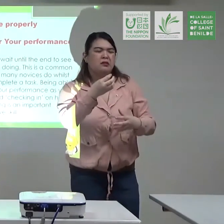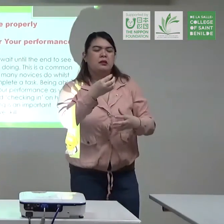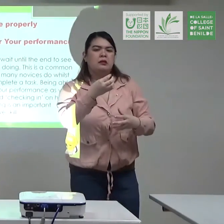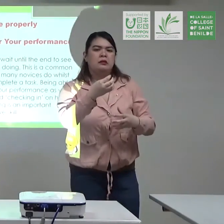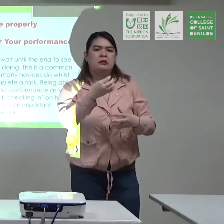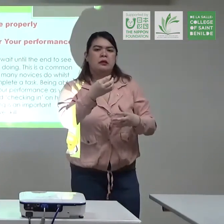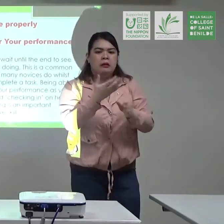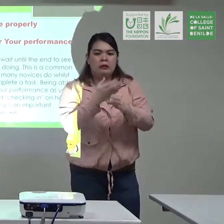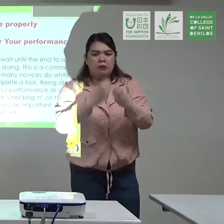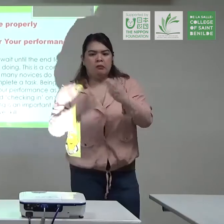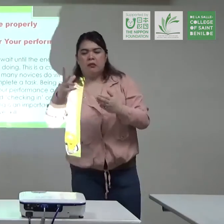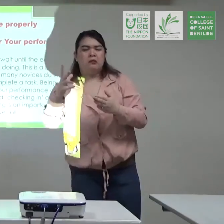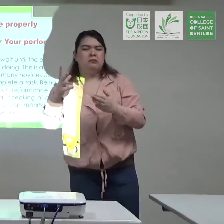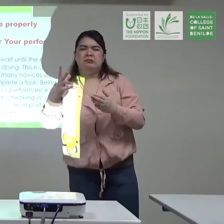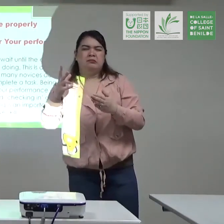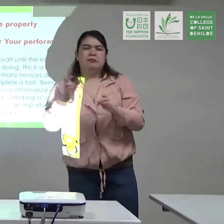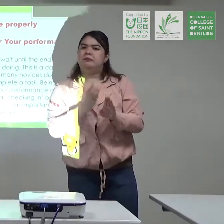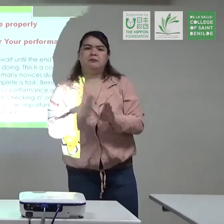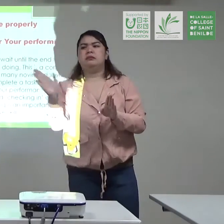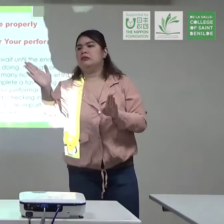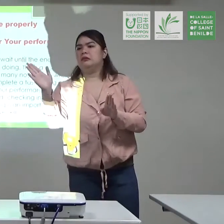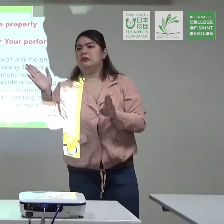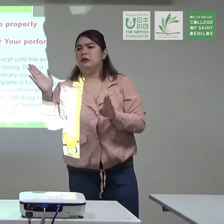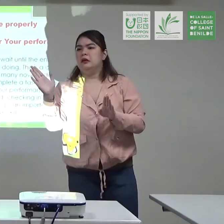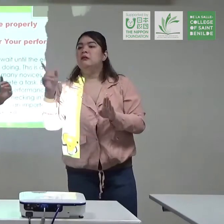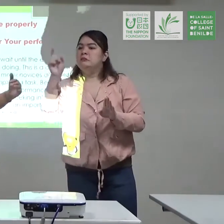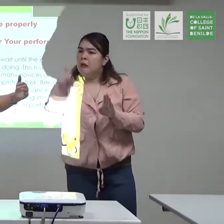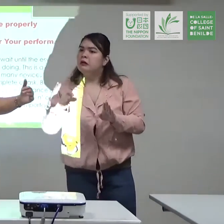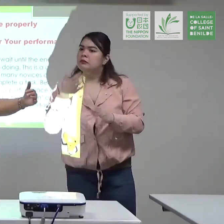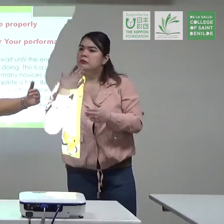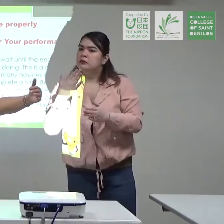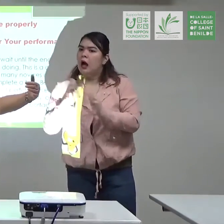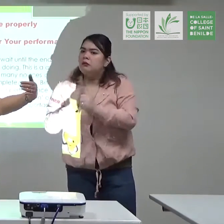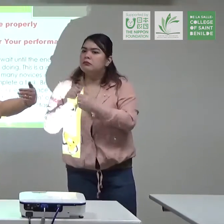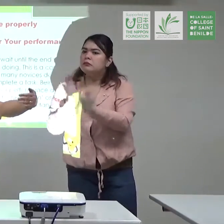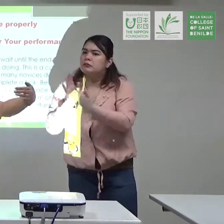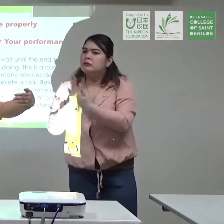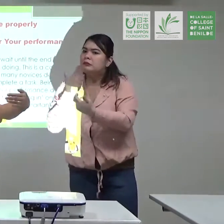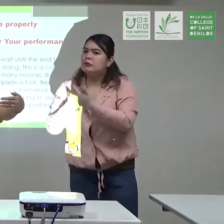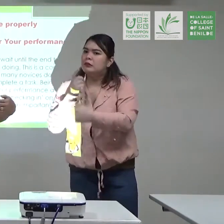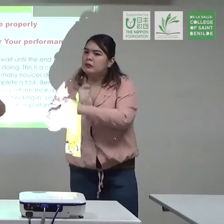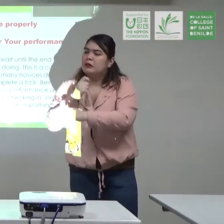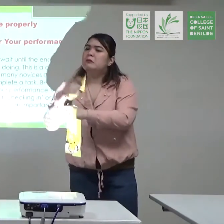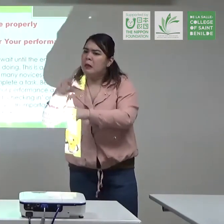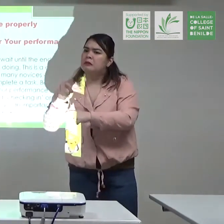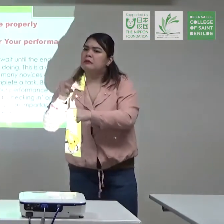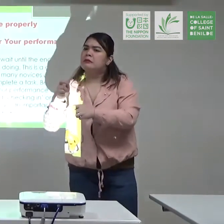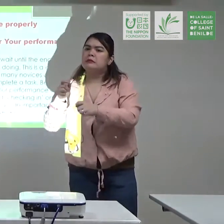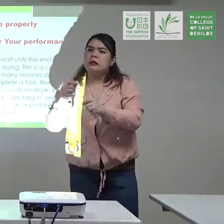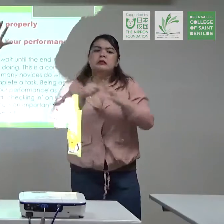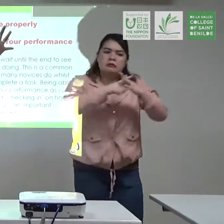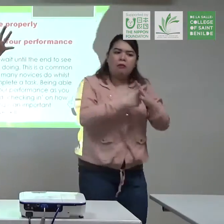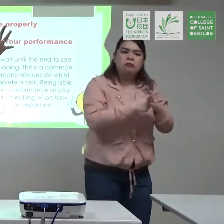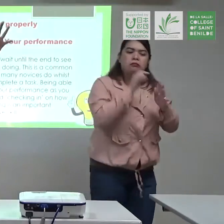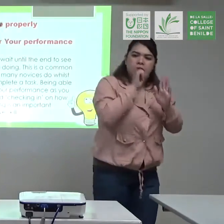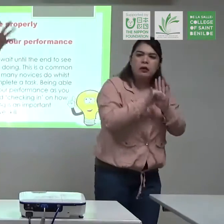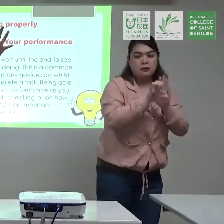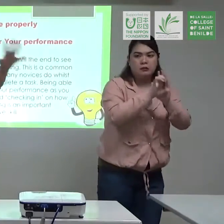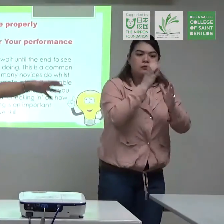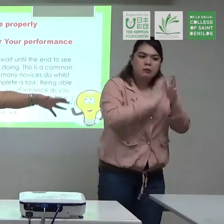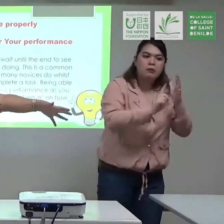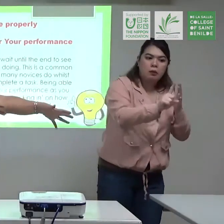should not be that way. A good thesis should be consistent from the